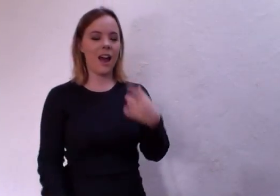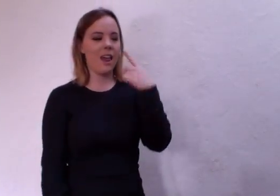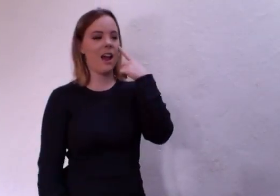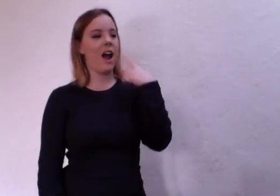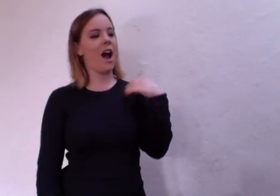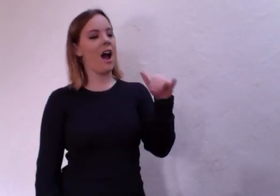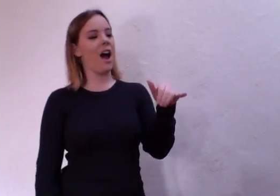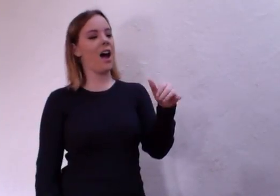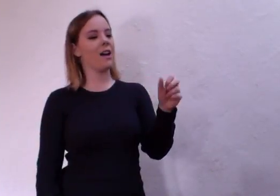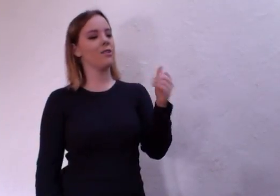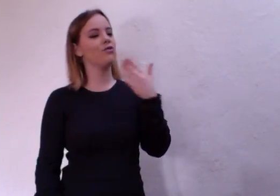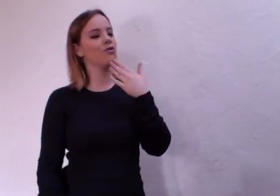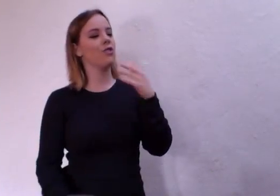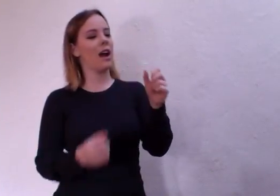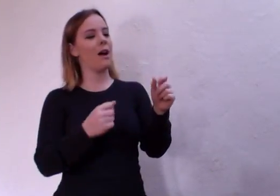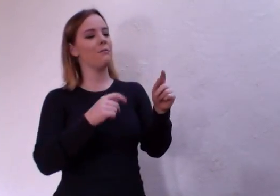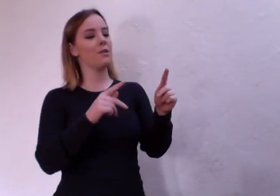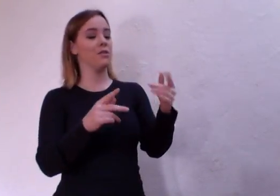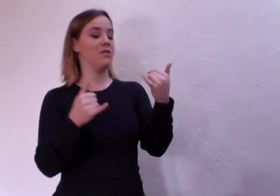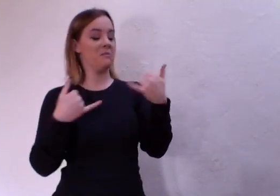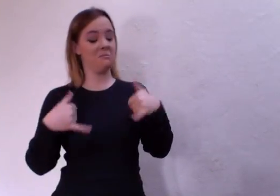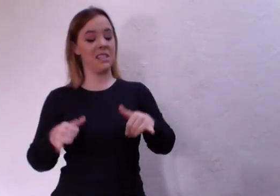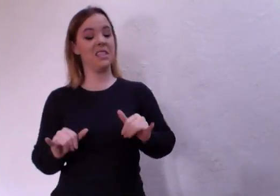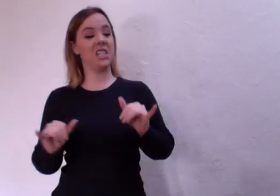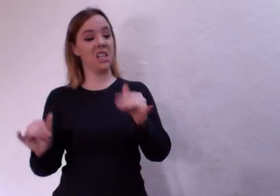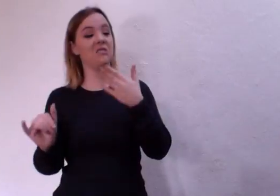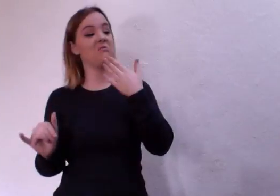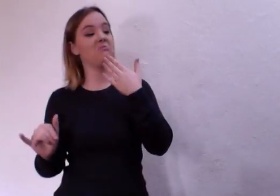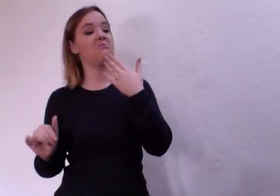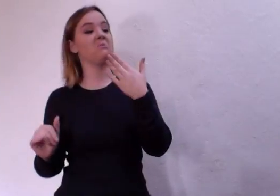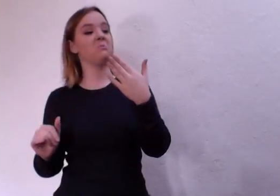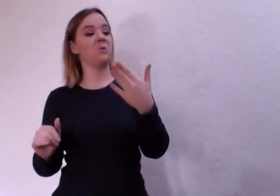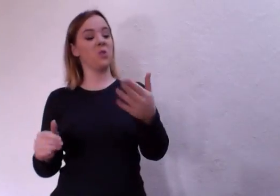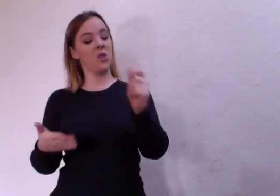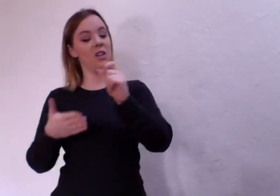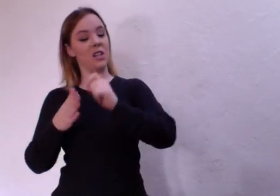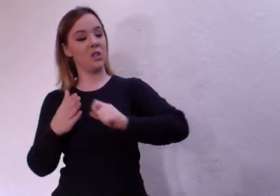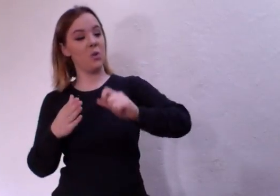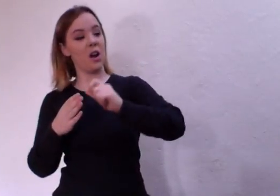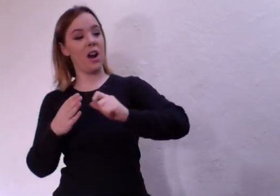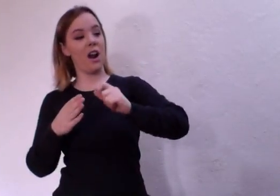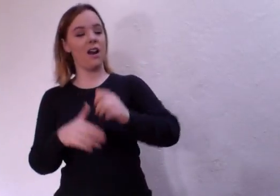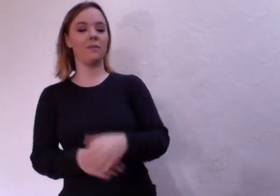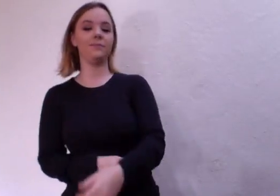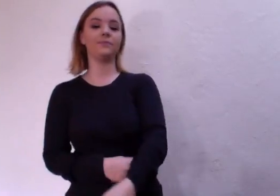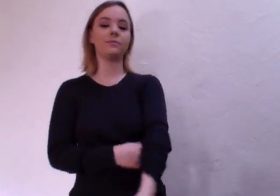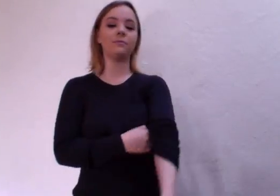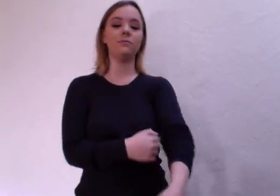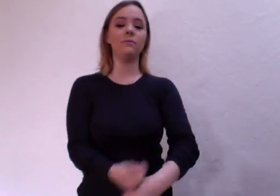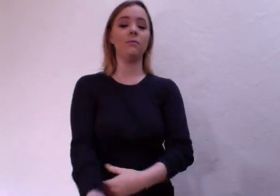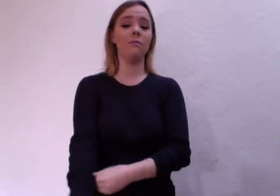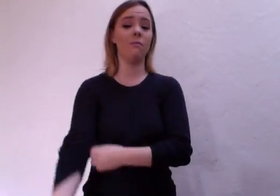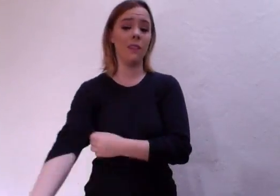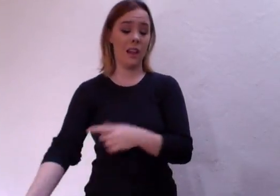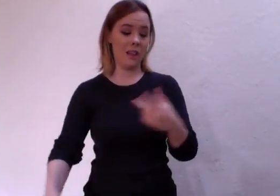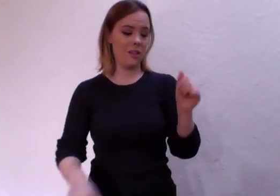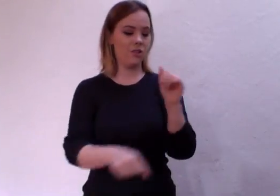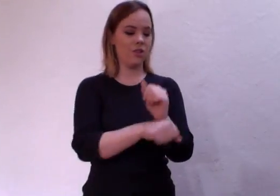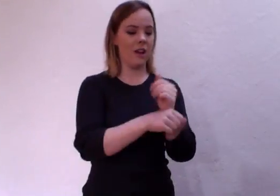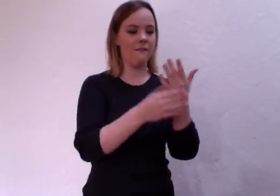And before I left that job to move to New York City, I moved up all the way to a fry cook. I was such